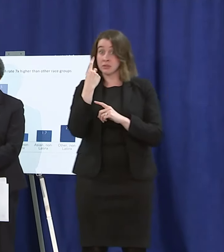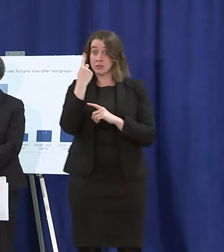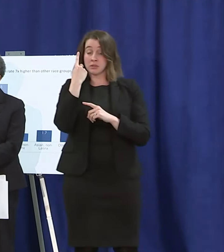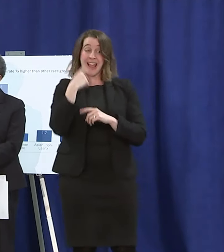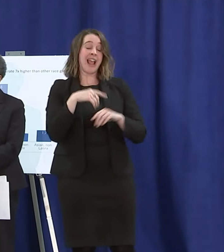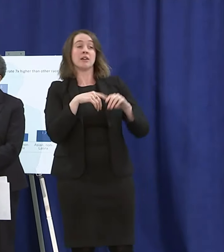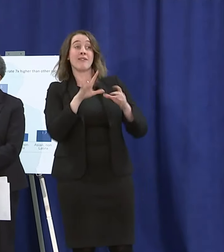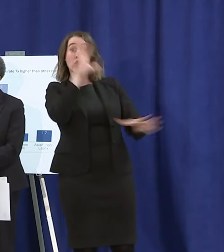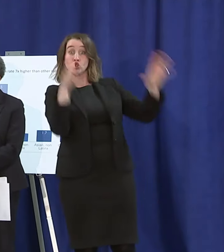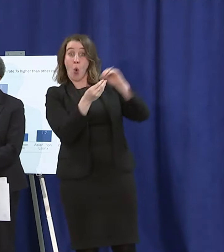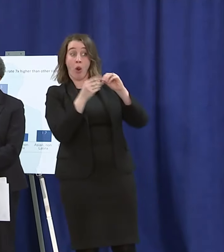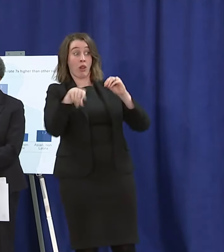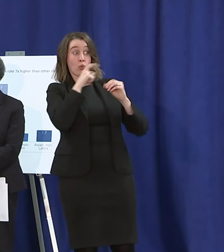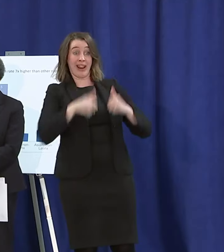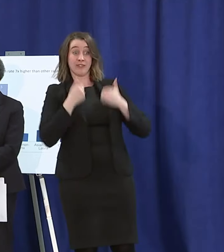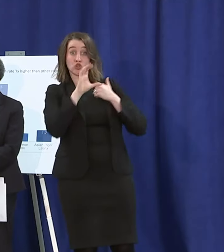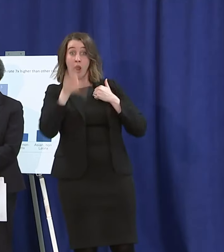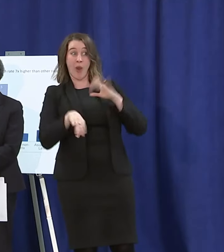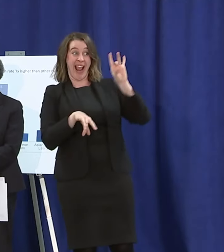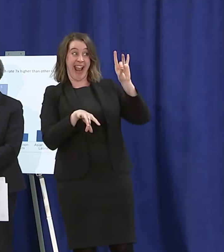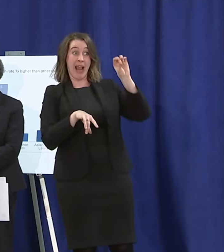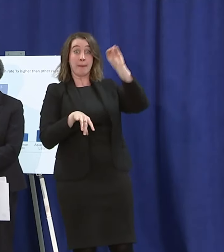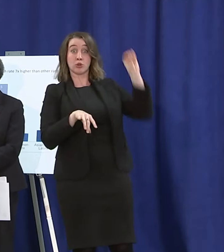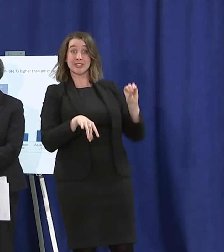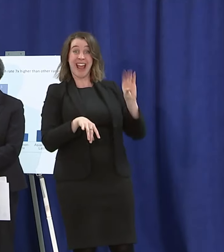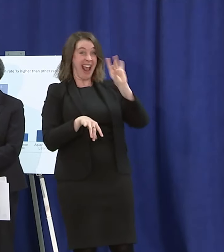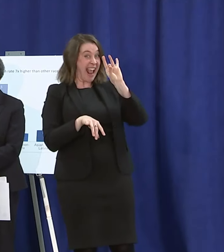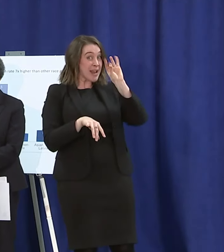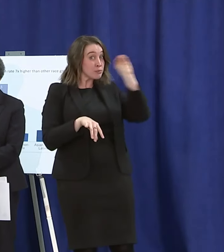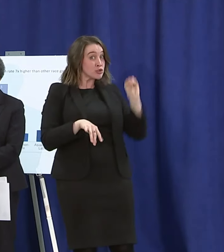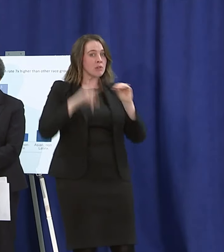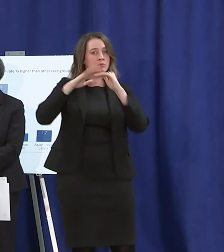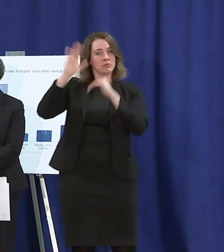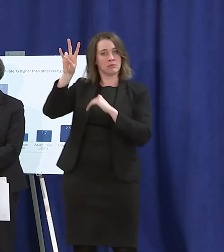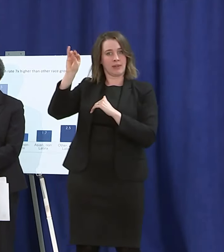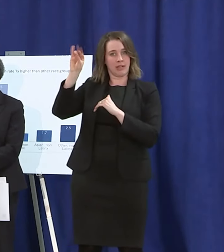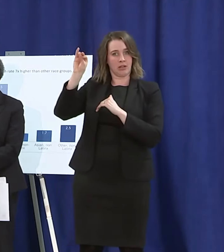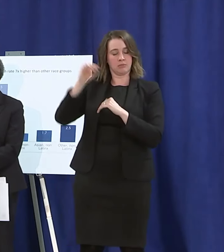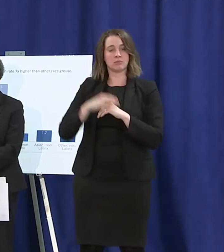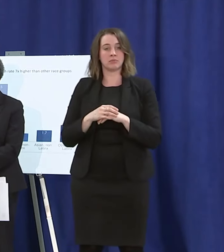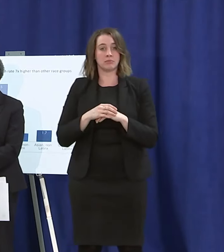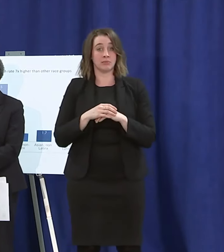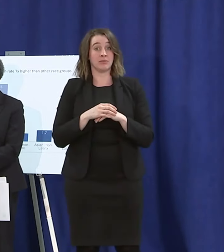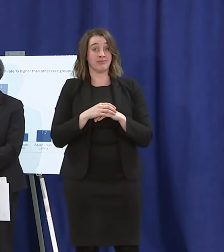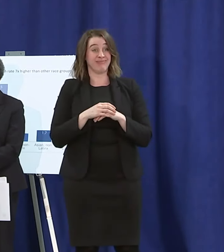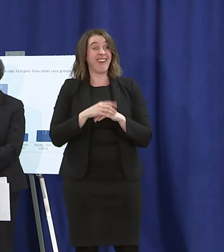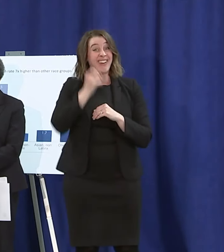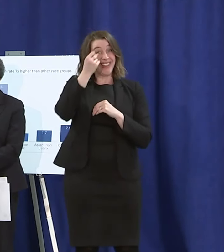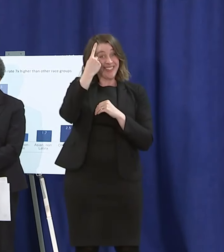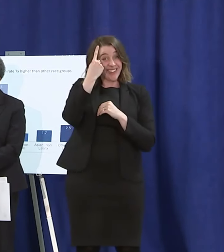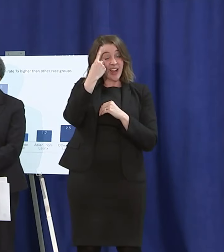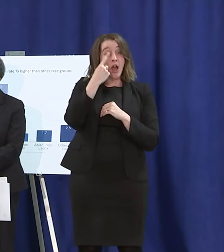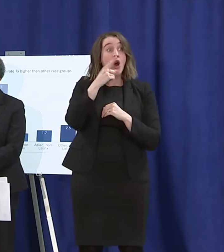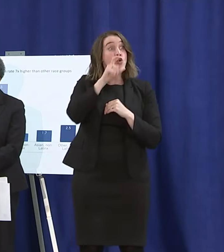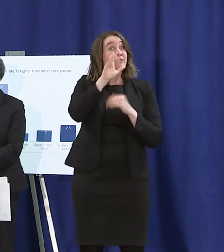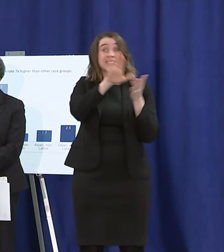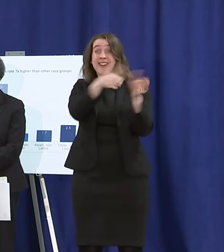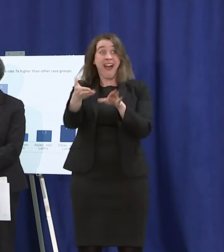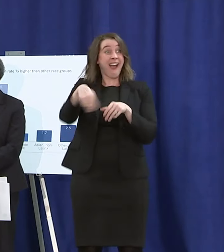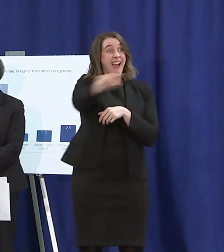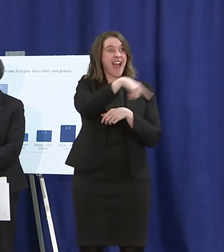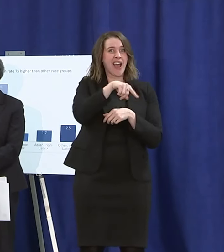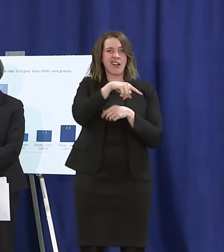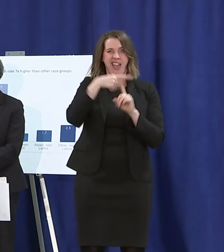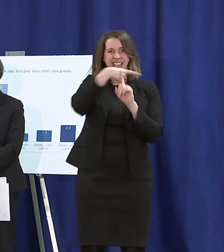our population in Chicago is over the age of 70. 50% of our deaths have been in people over the age of